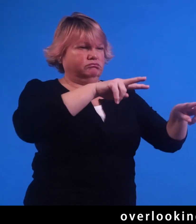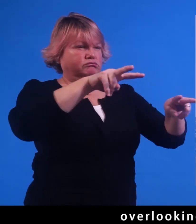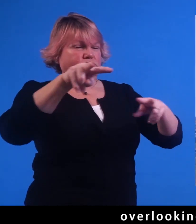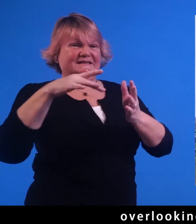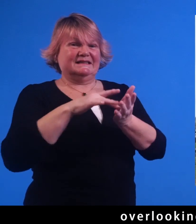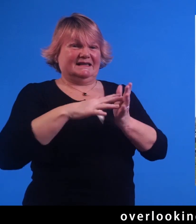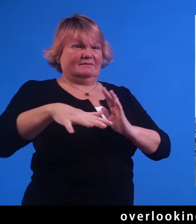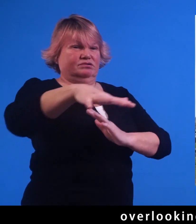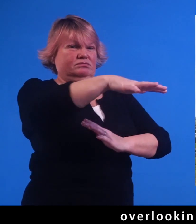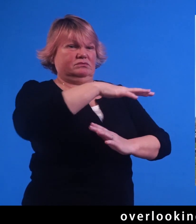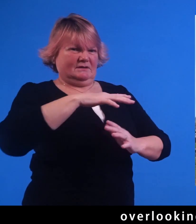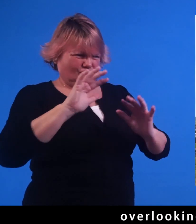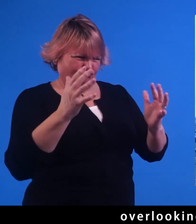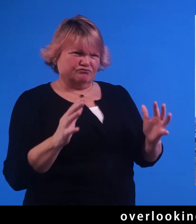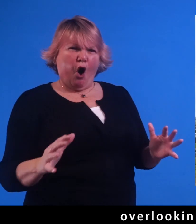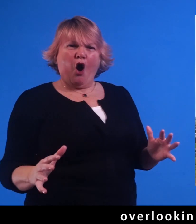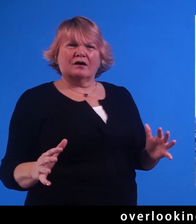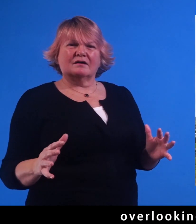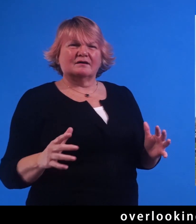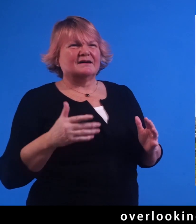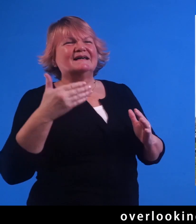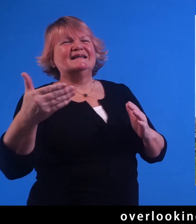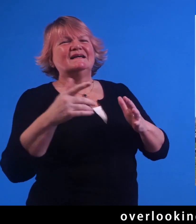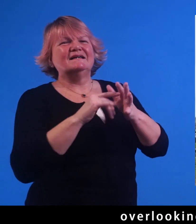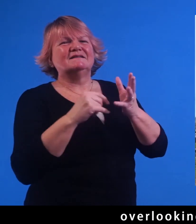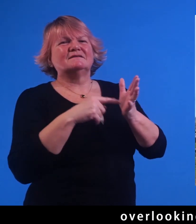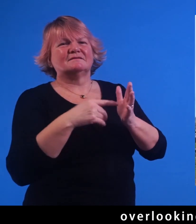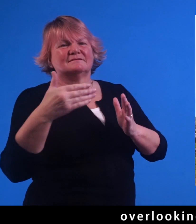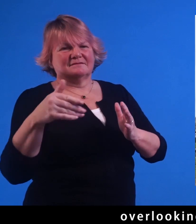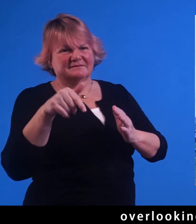overlooking the city beneath from its rocky berth on the eastern side.